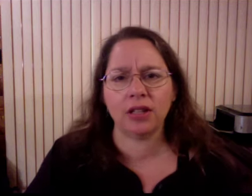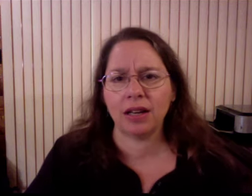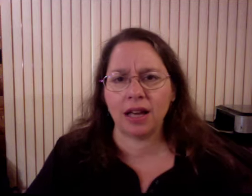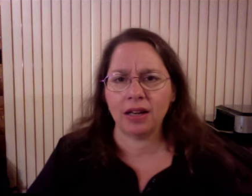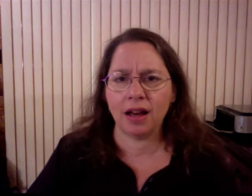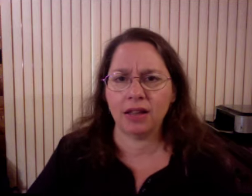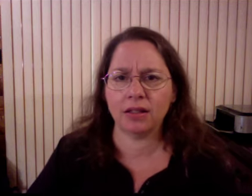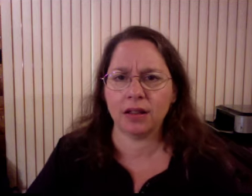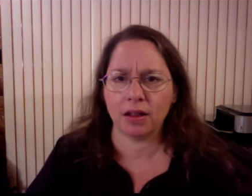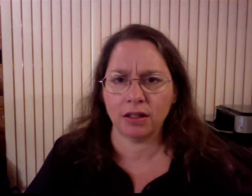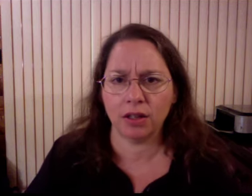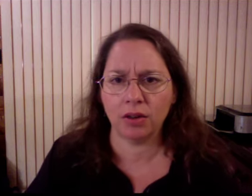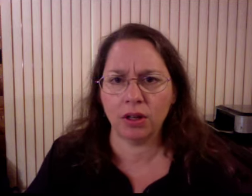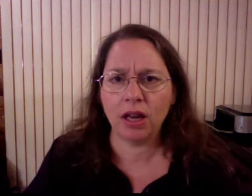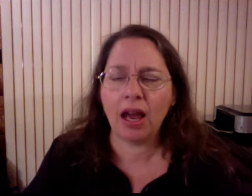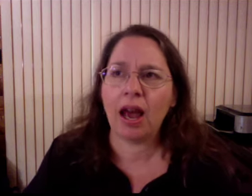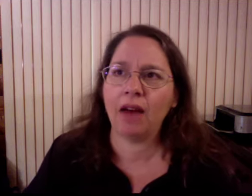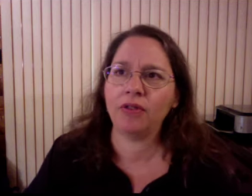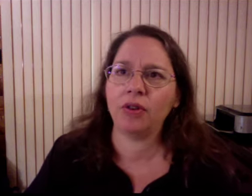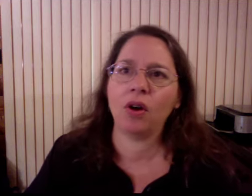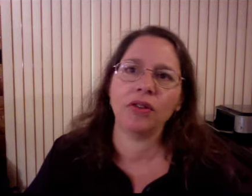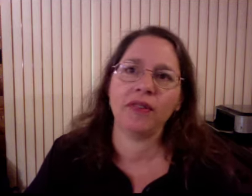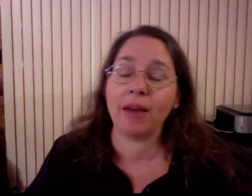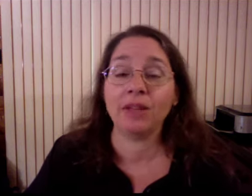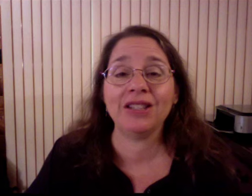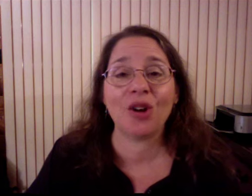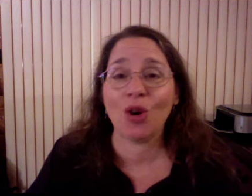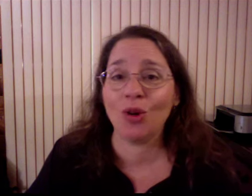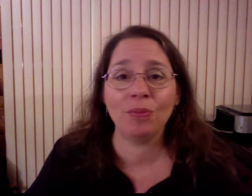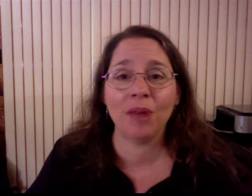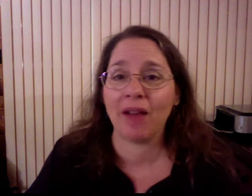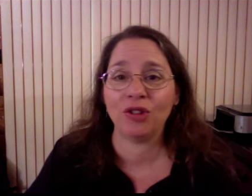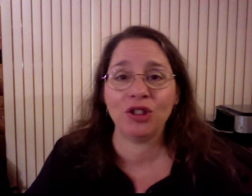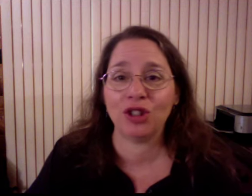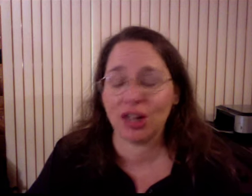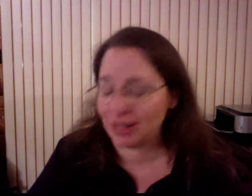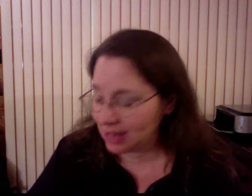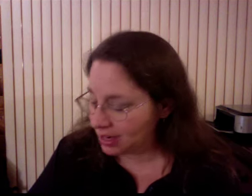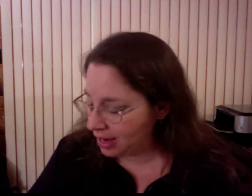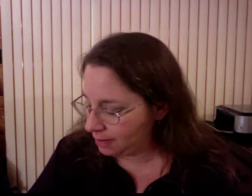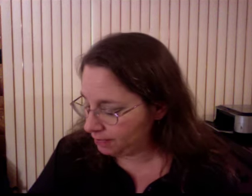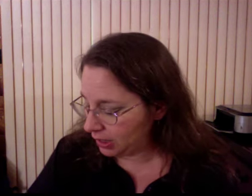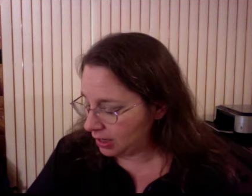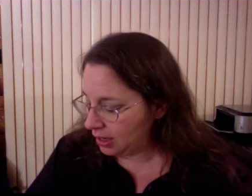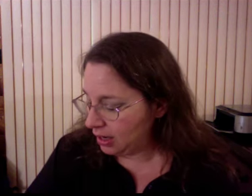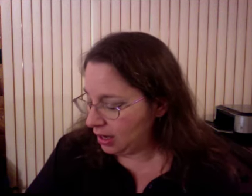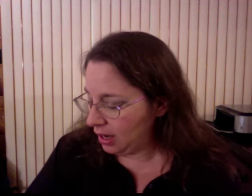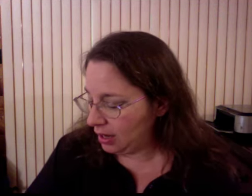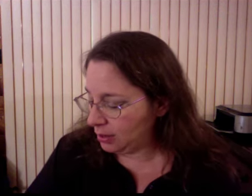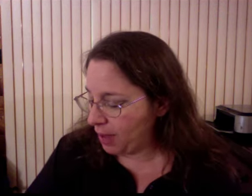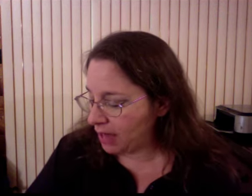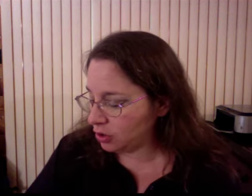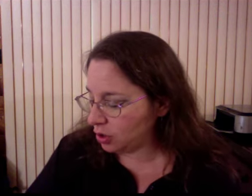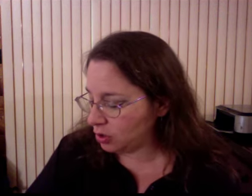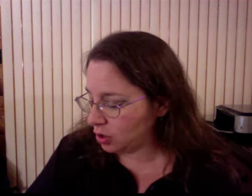Sunday night solitude. After all the families go home after church on Sunday, and the pastor goes home to